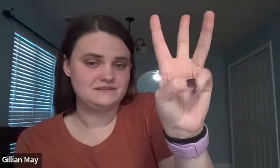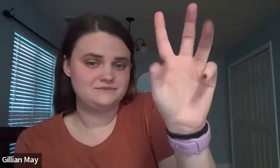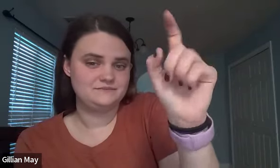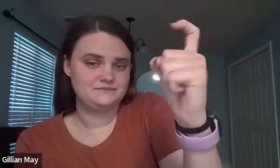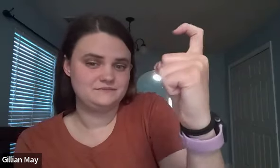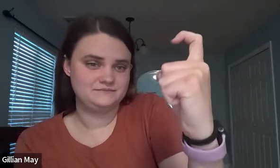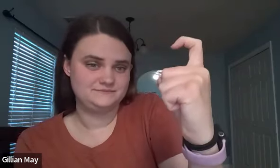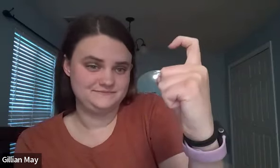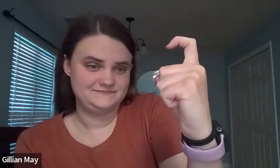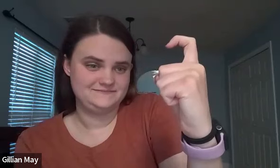X,